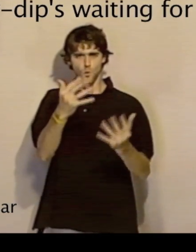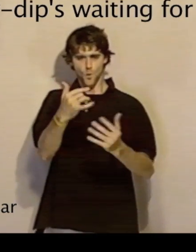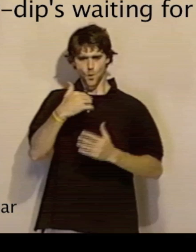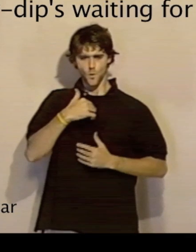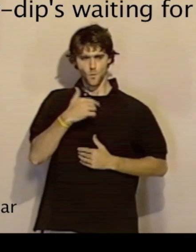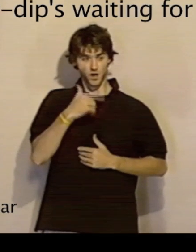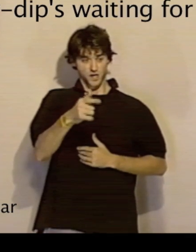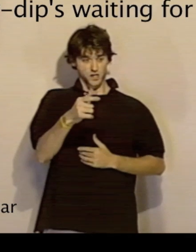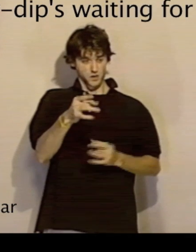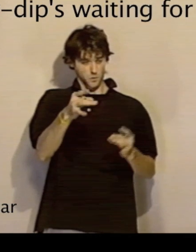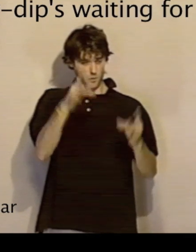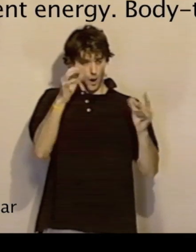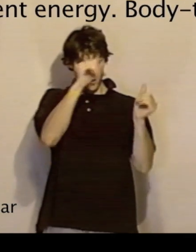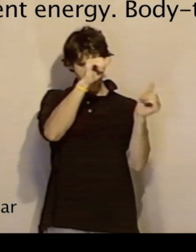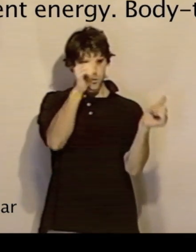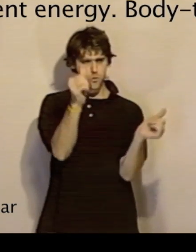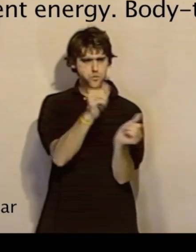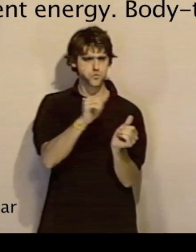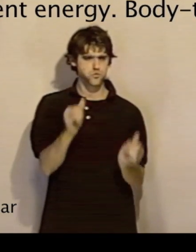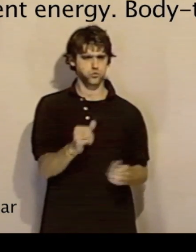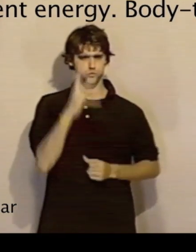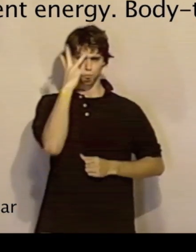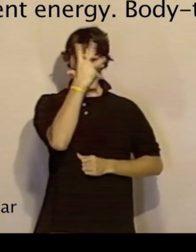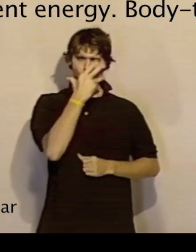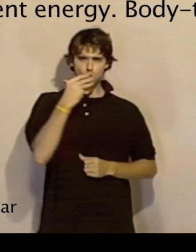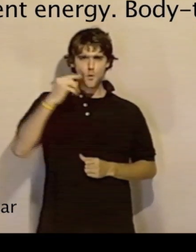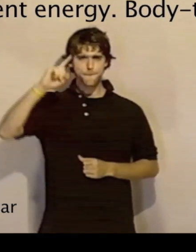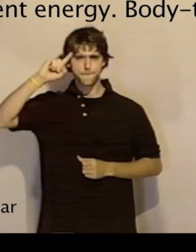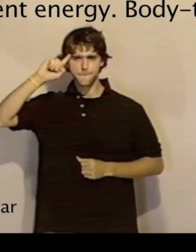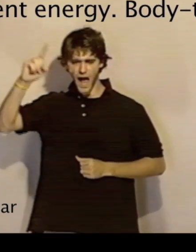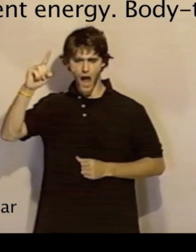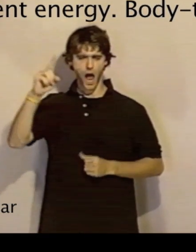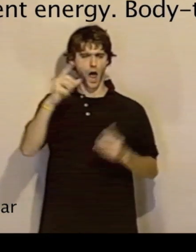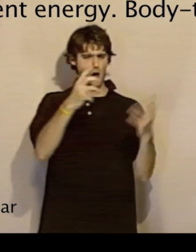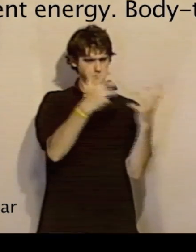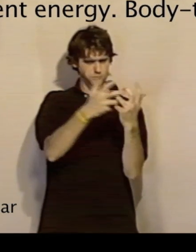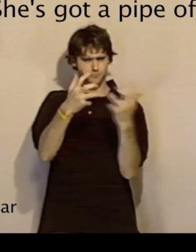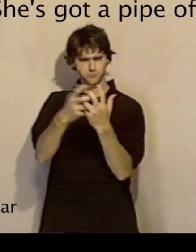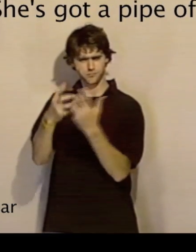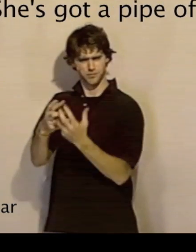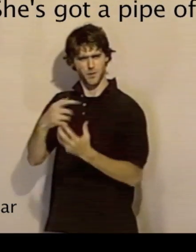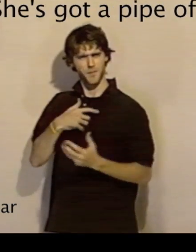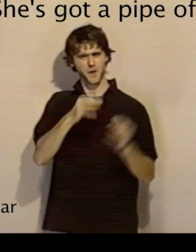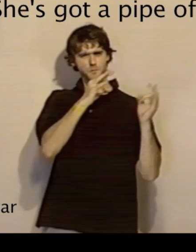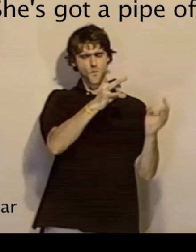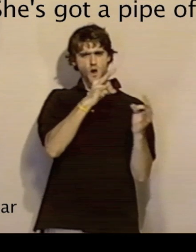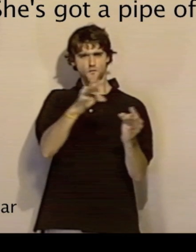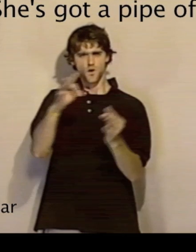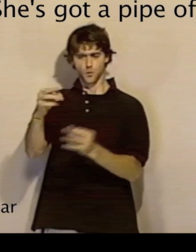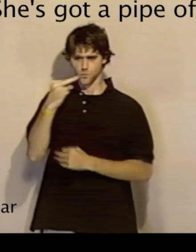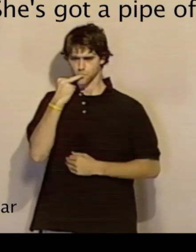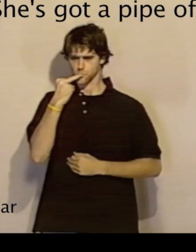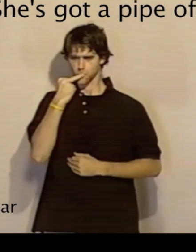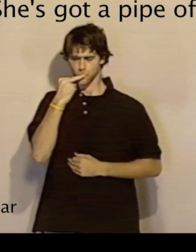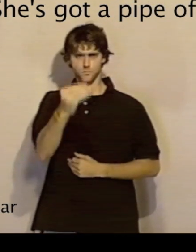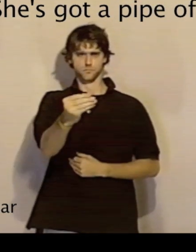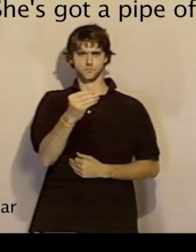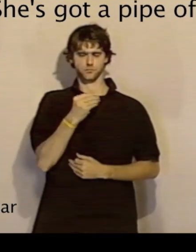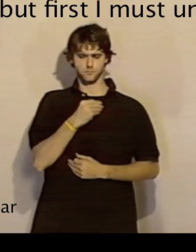gets waiting for me. There goes a fountain of brilliant energy, body type and chemistry, just what I need. She's got a pipe for me,